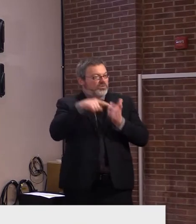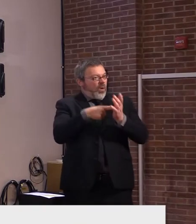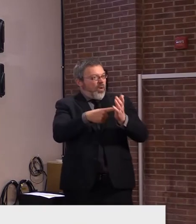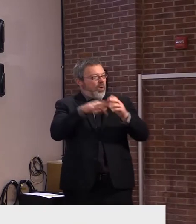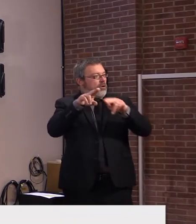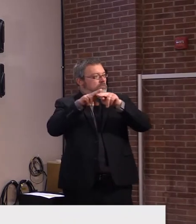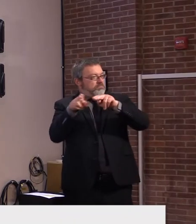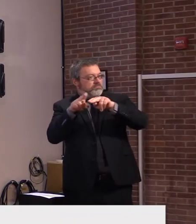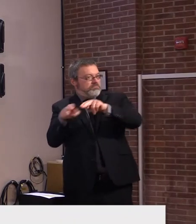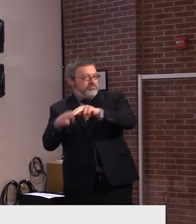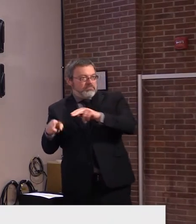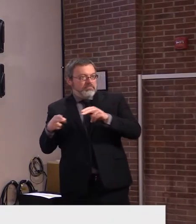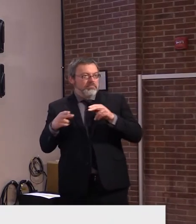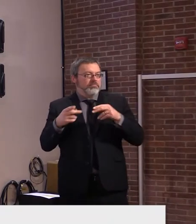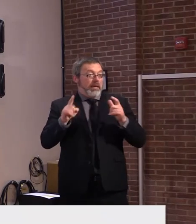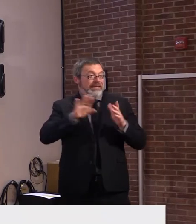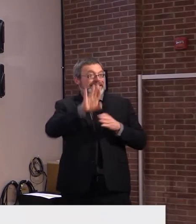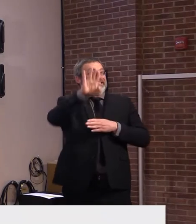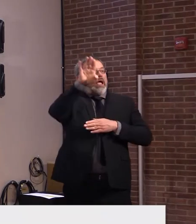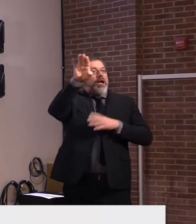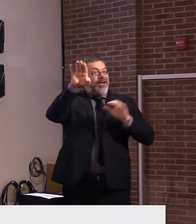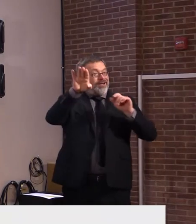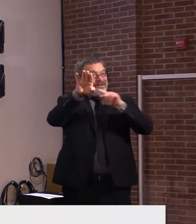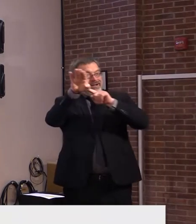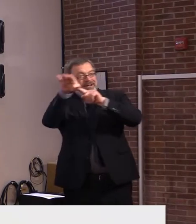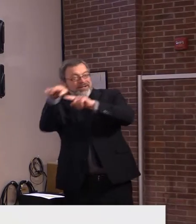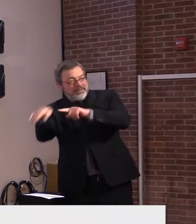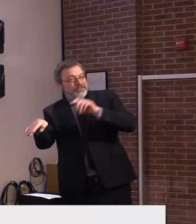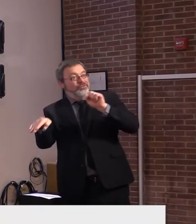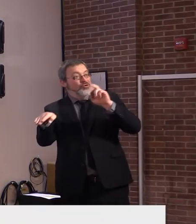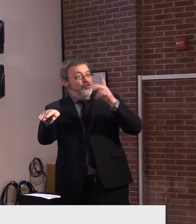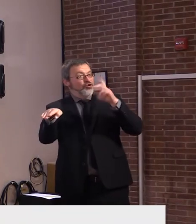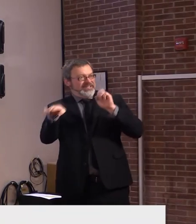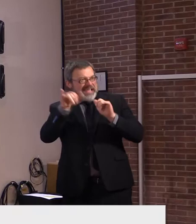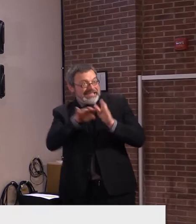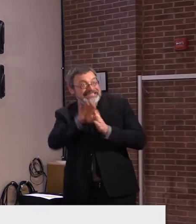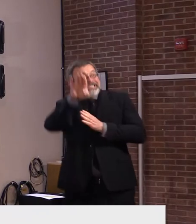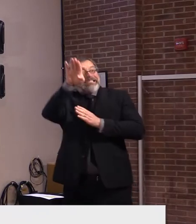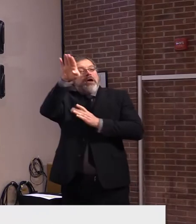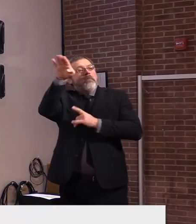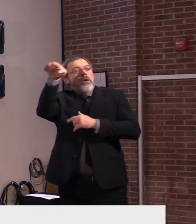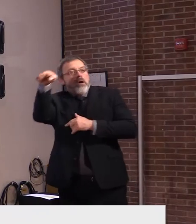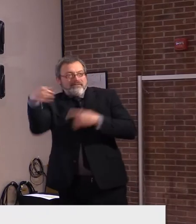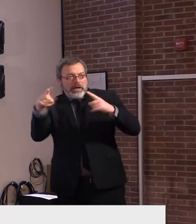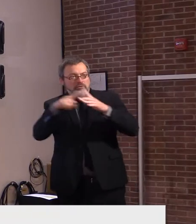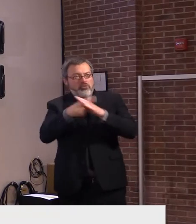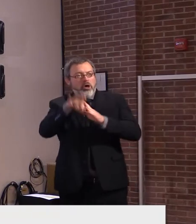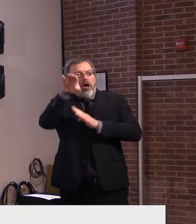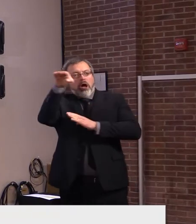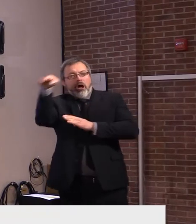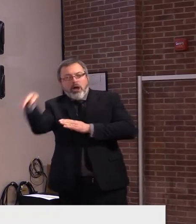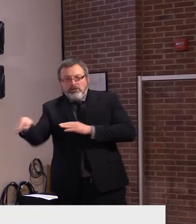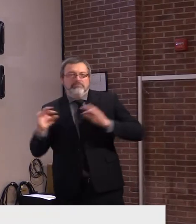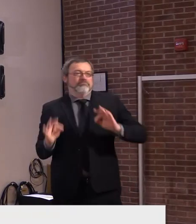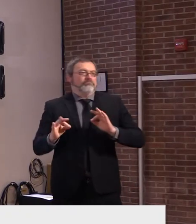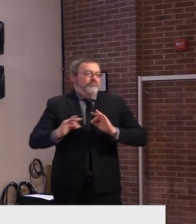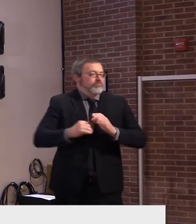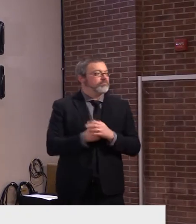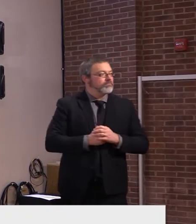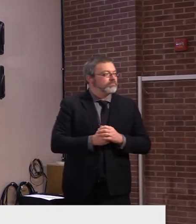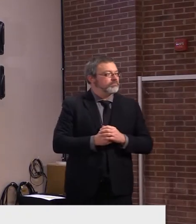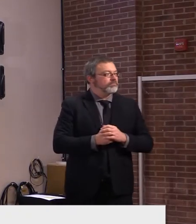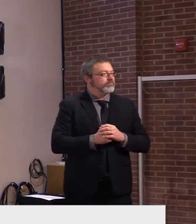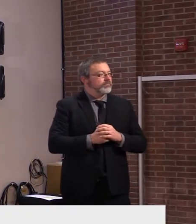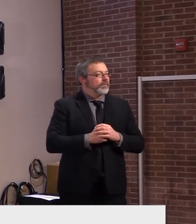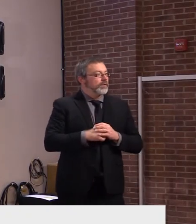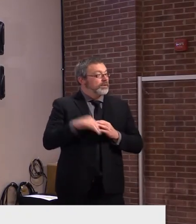Some of the more highly vaccinated states have been a little slower to see improvement, but at this point, we're seeing improvement across the board. And again, most importantly